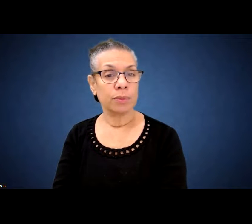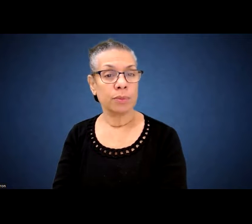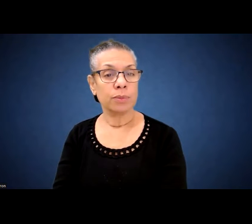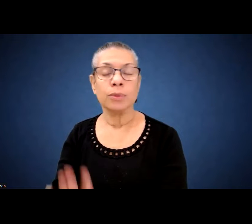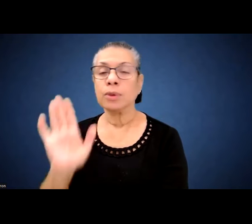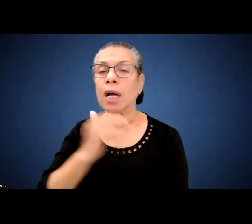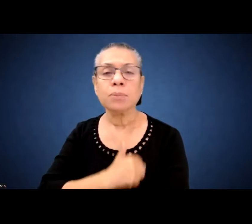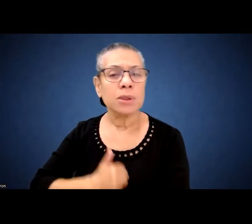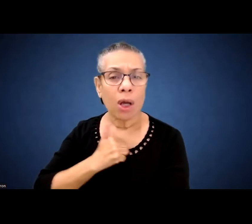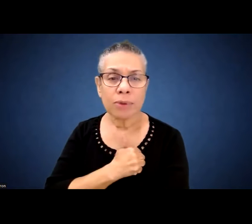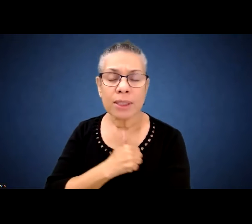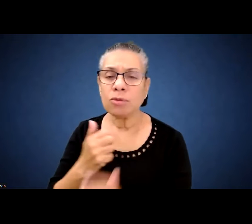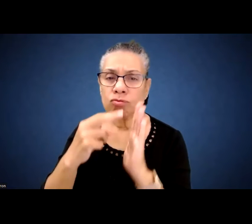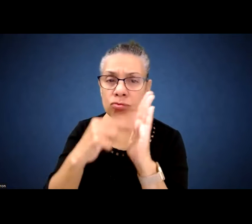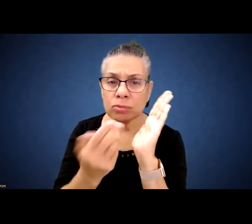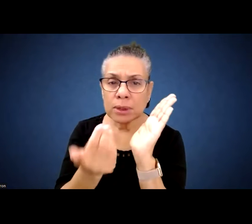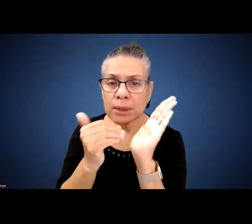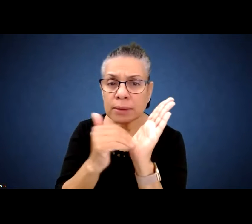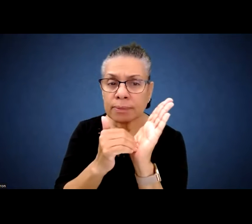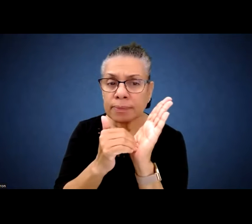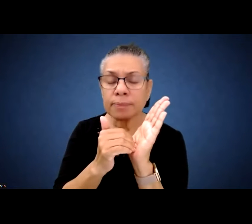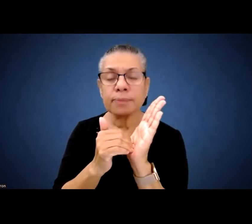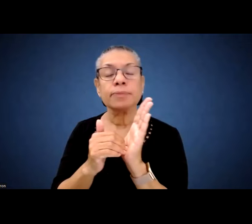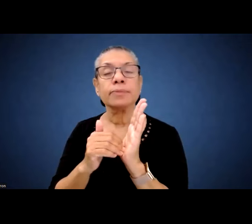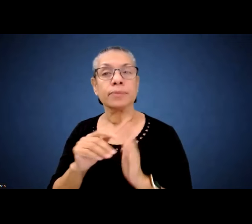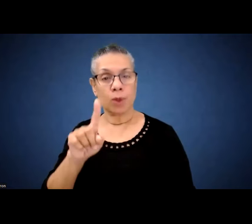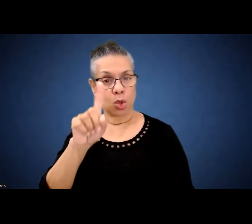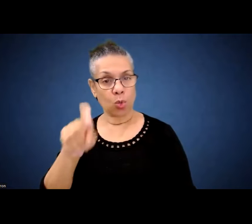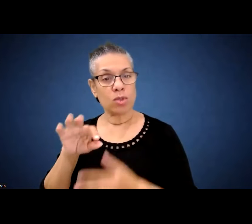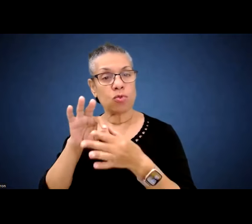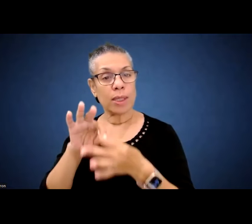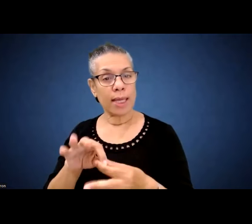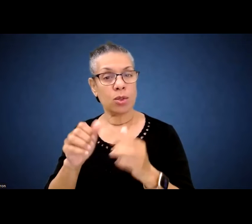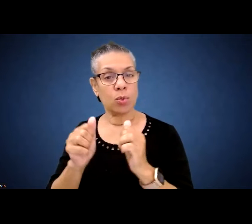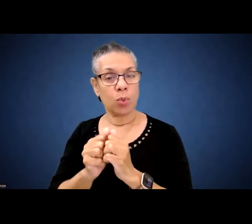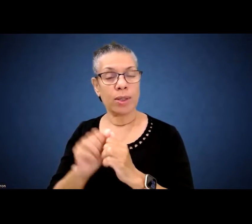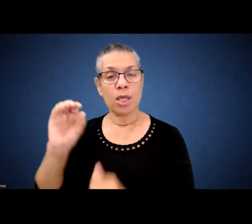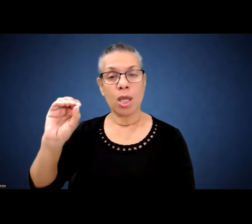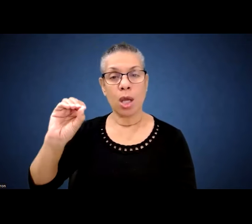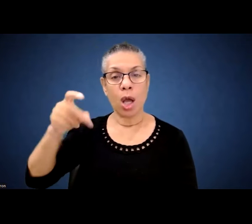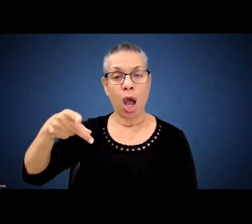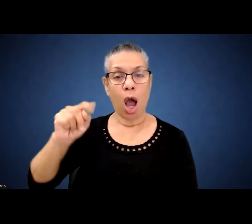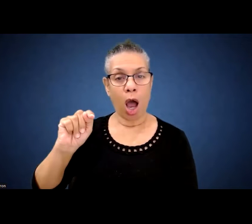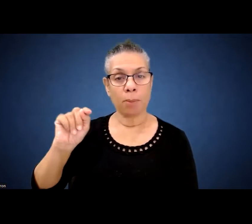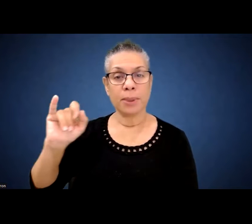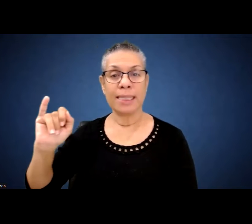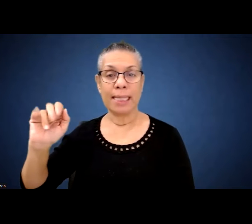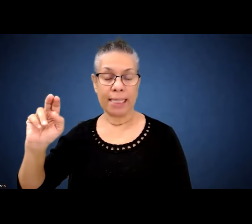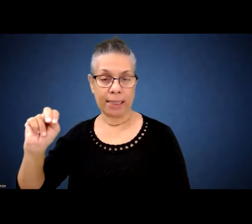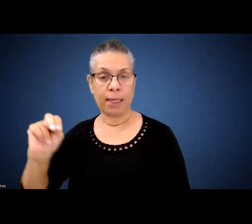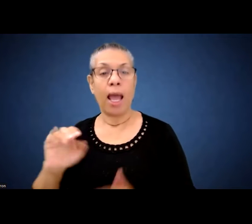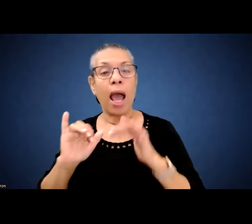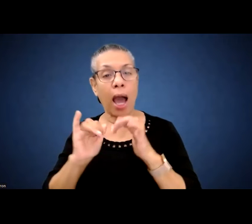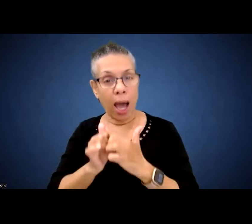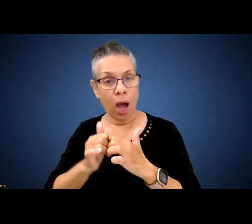I'm sorry, Val, will you read that again? Yep. And this question has to do with the opt-in provision. So how will you